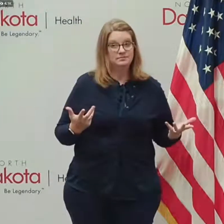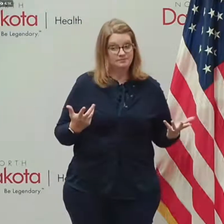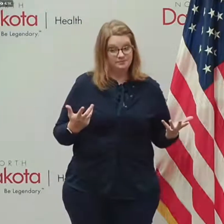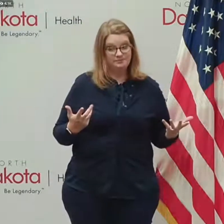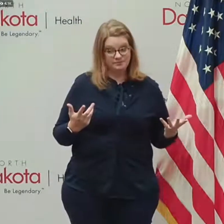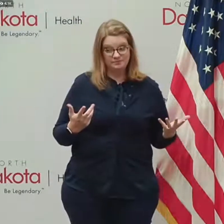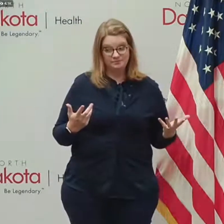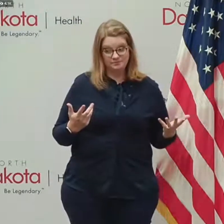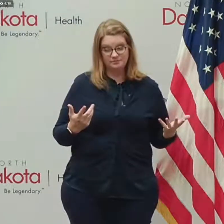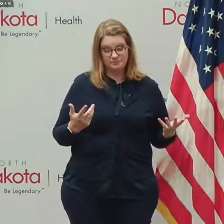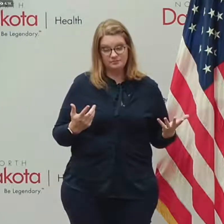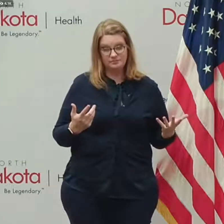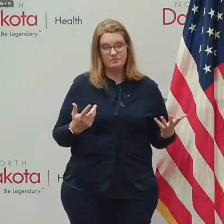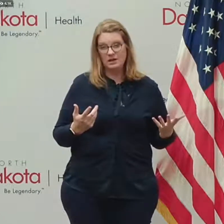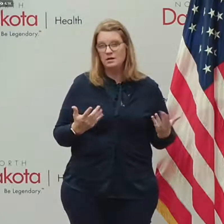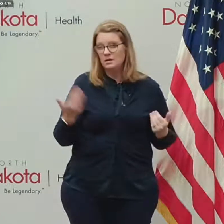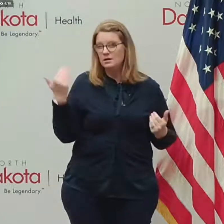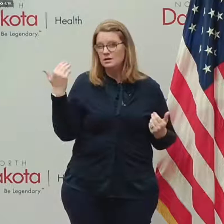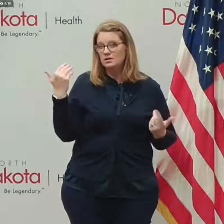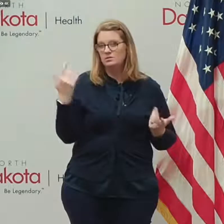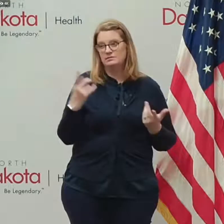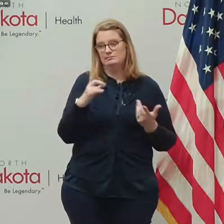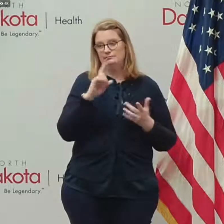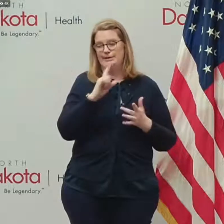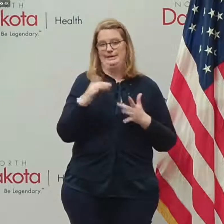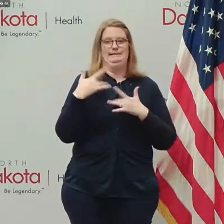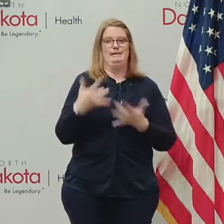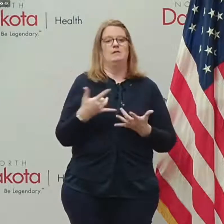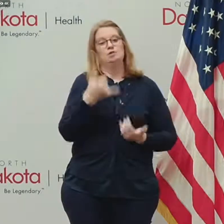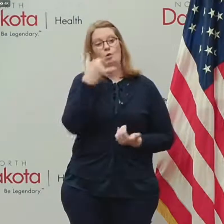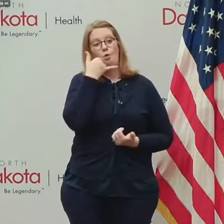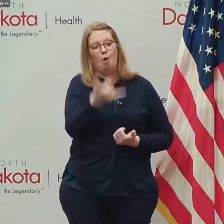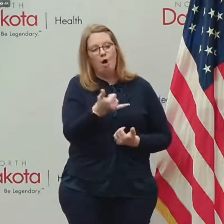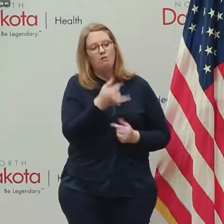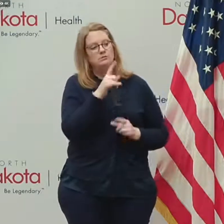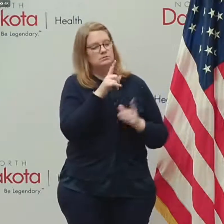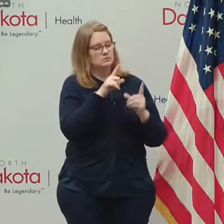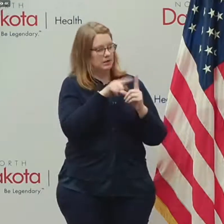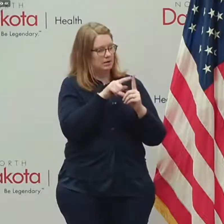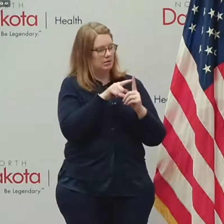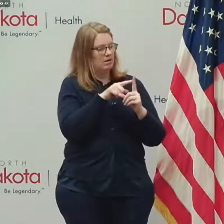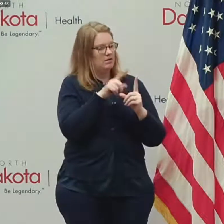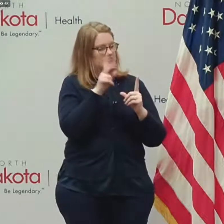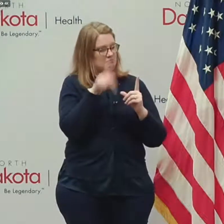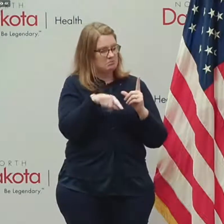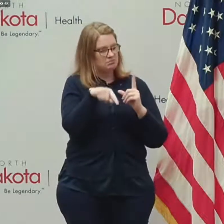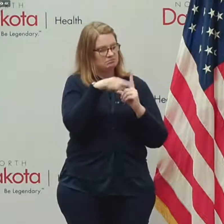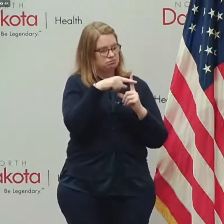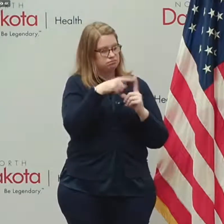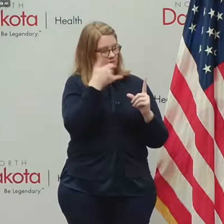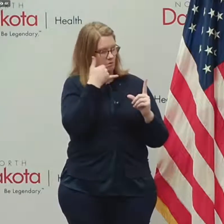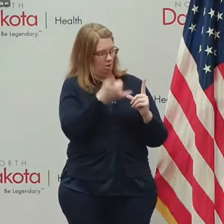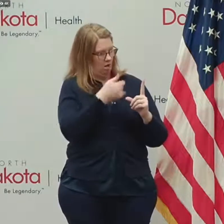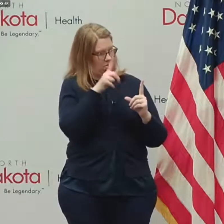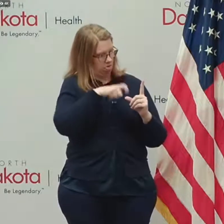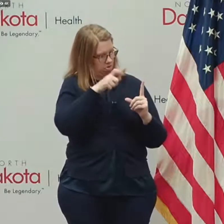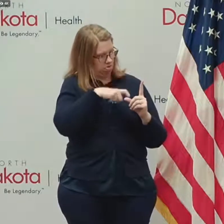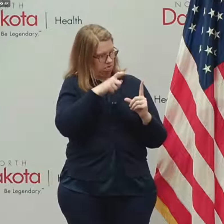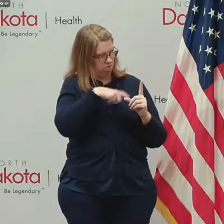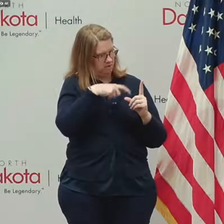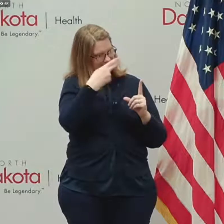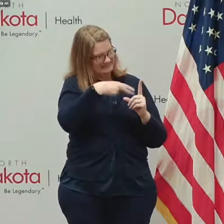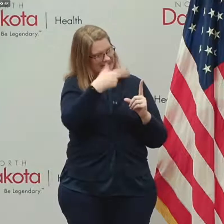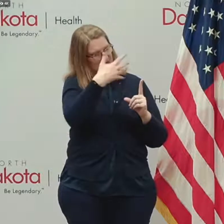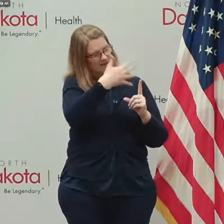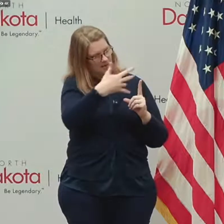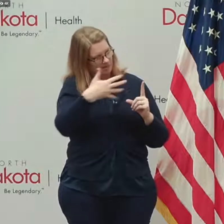has largely been a manual process over the years, that we continue to add more automation. We've done this throughout with